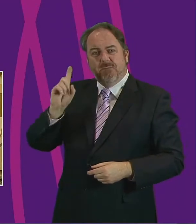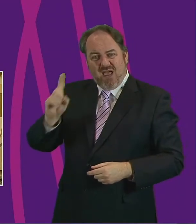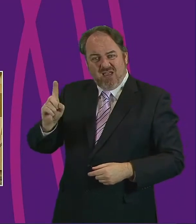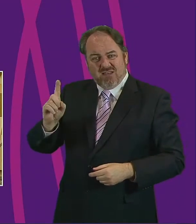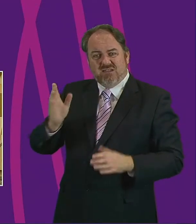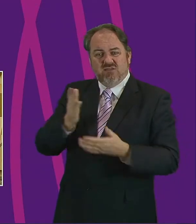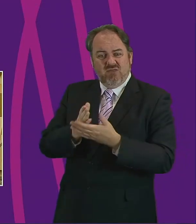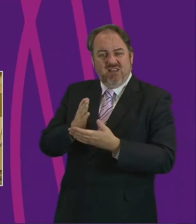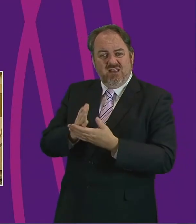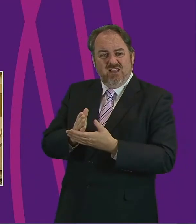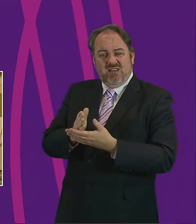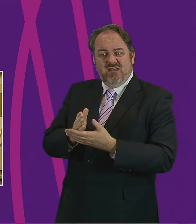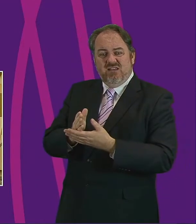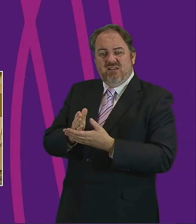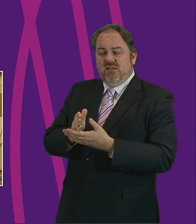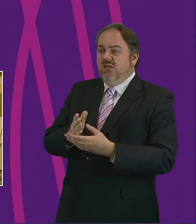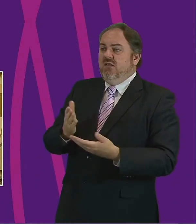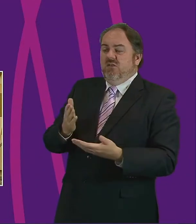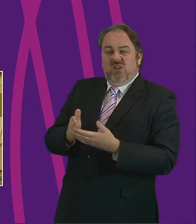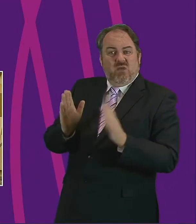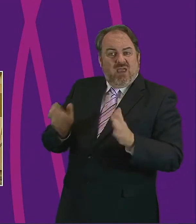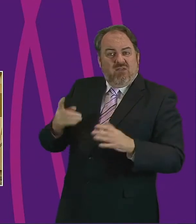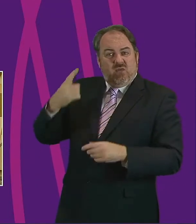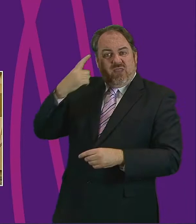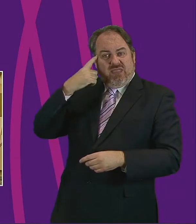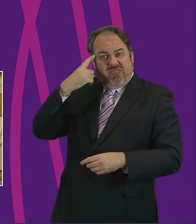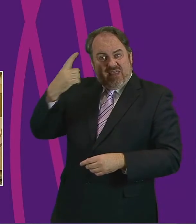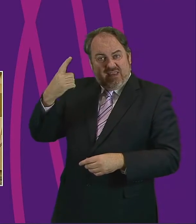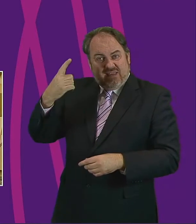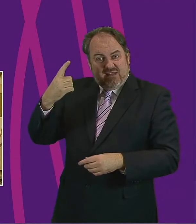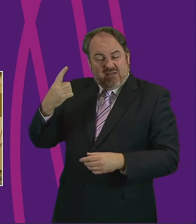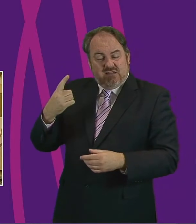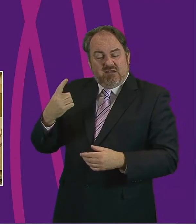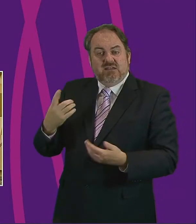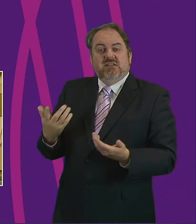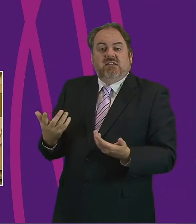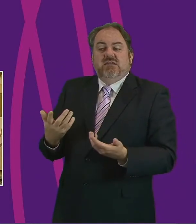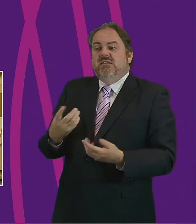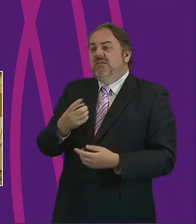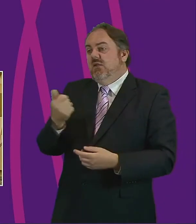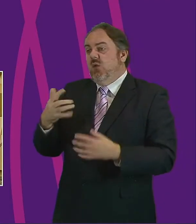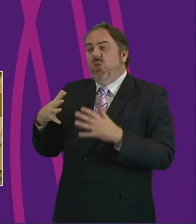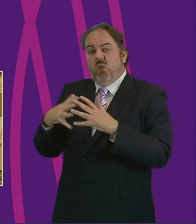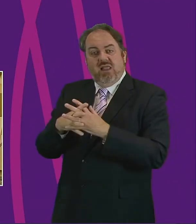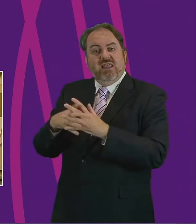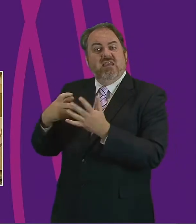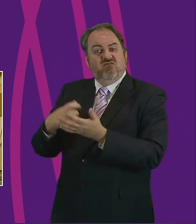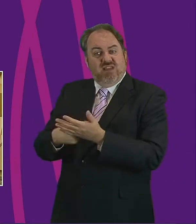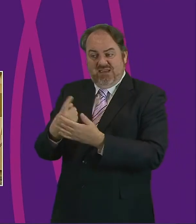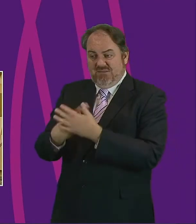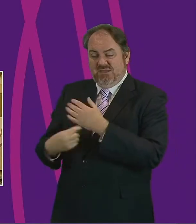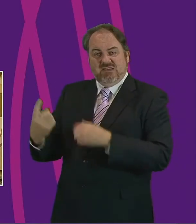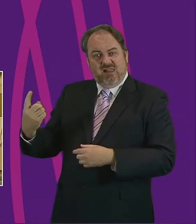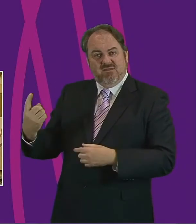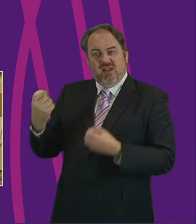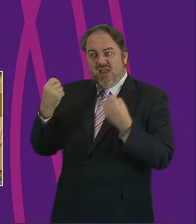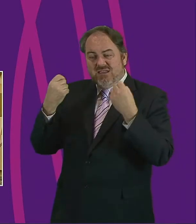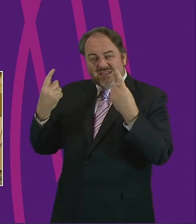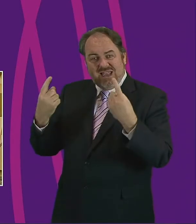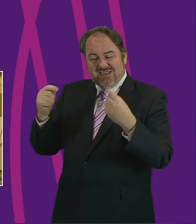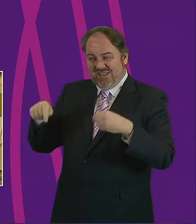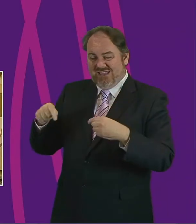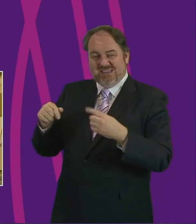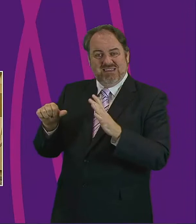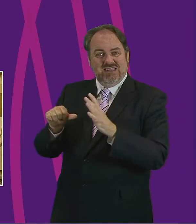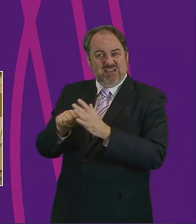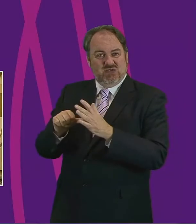it's up to people to decide whether they want to proceed on this basis, is for people, which I think Willie Rennie has generally done, recognise that these issues are not